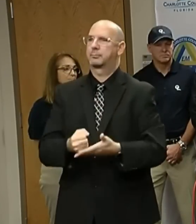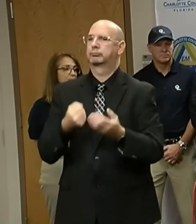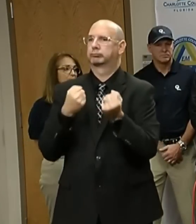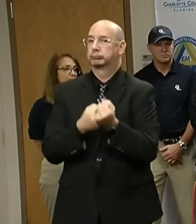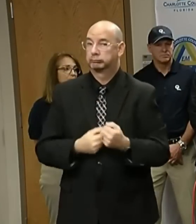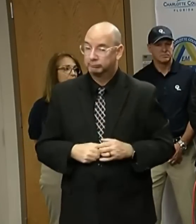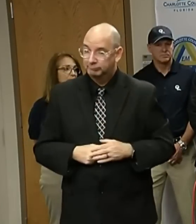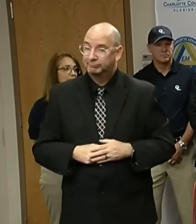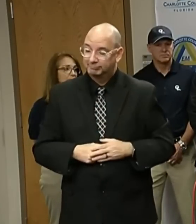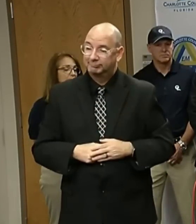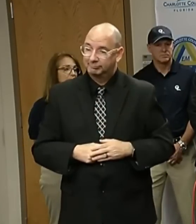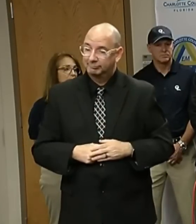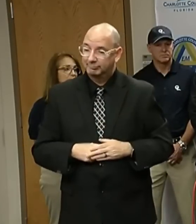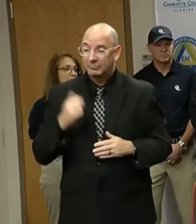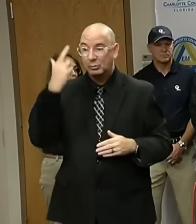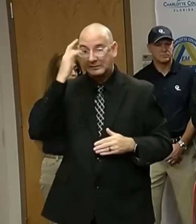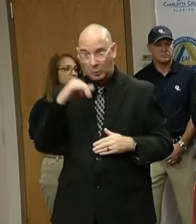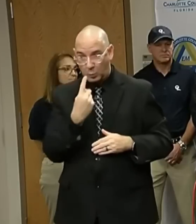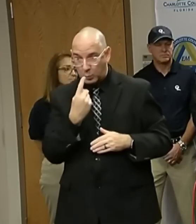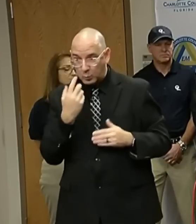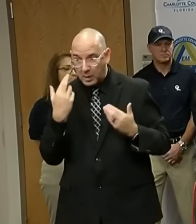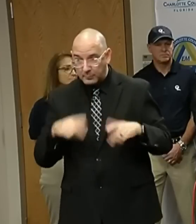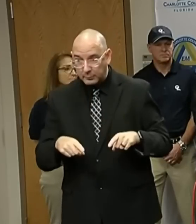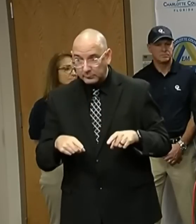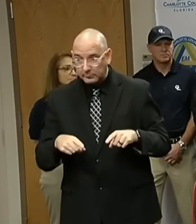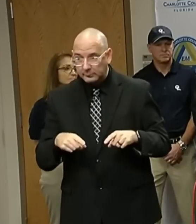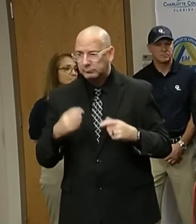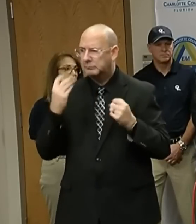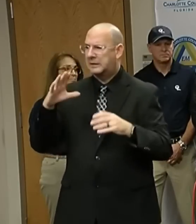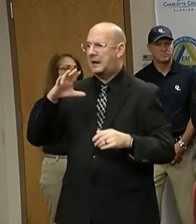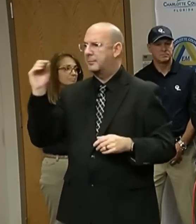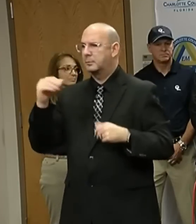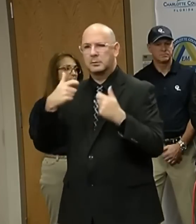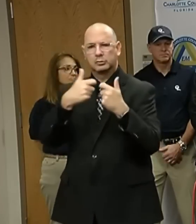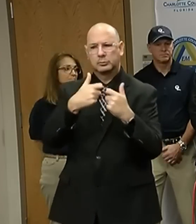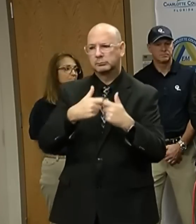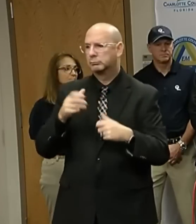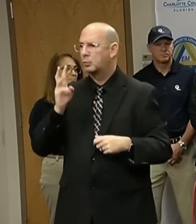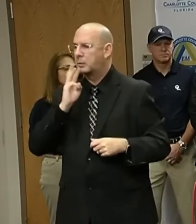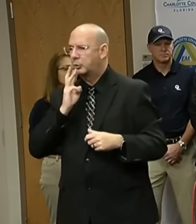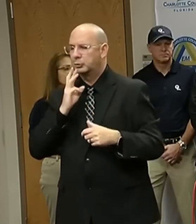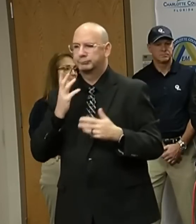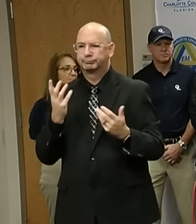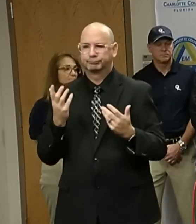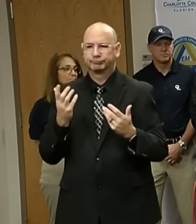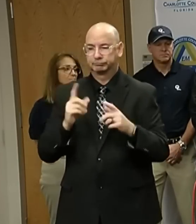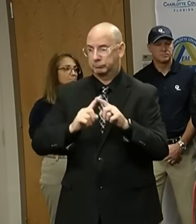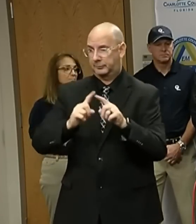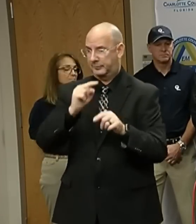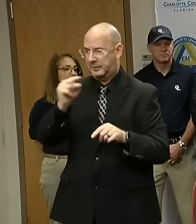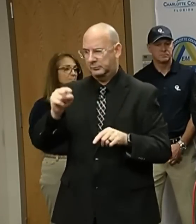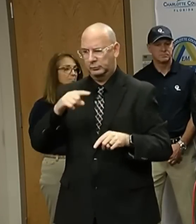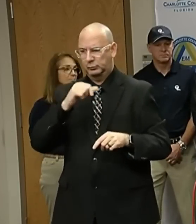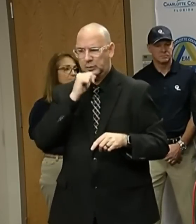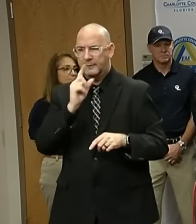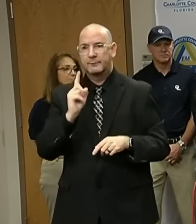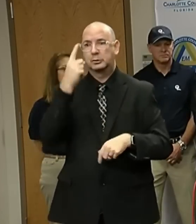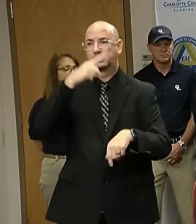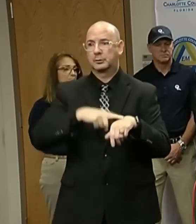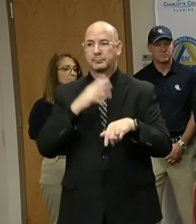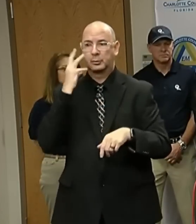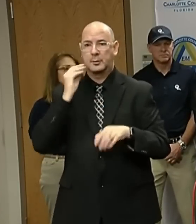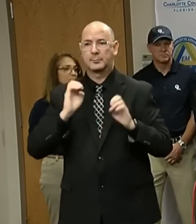we've got a lot of utilities that this isn't their first rodeo. They take this very seriously. They learn from past